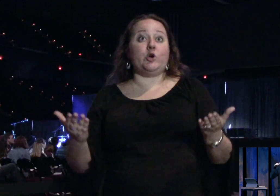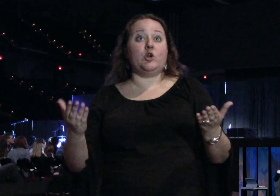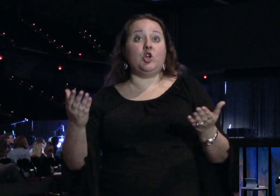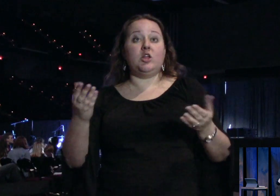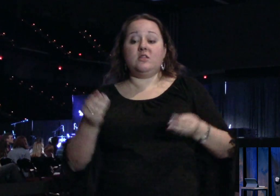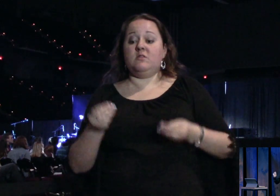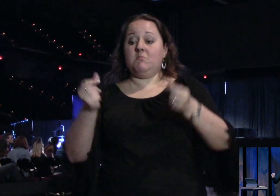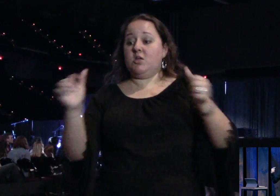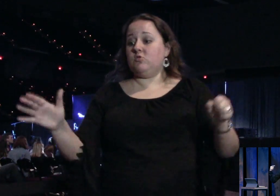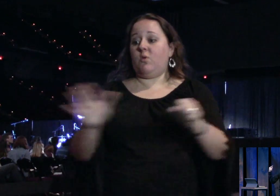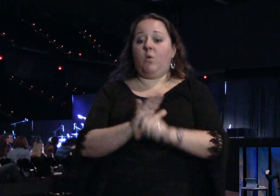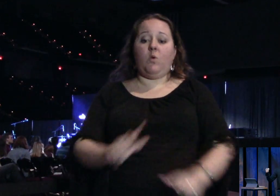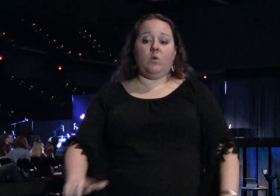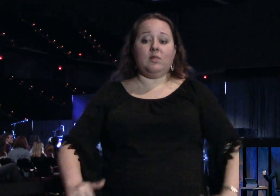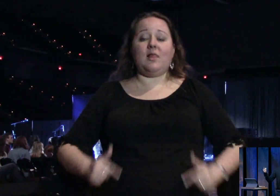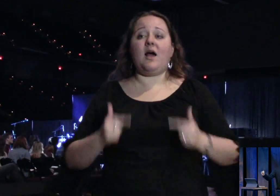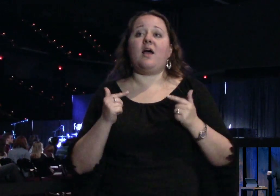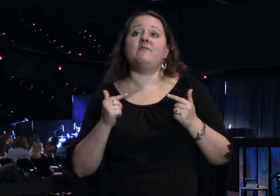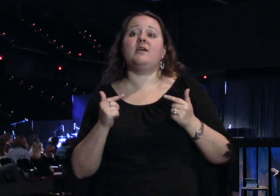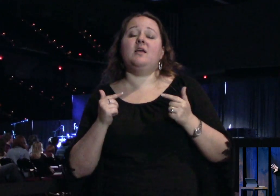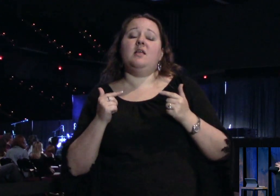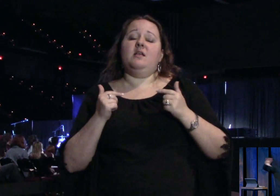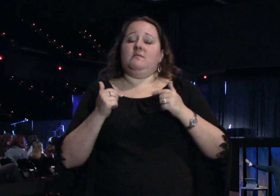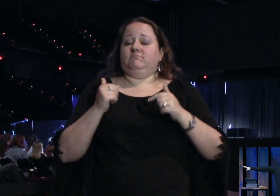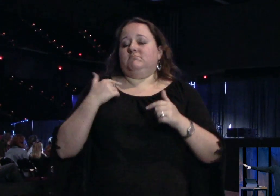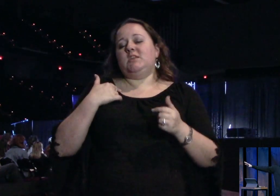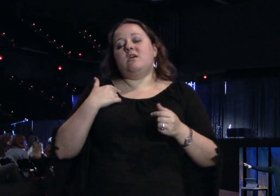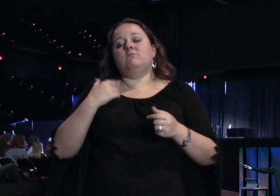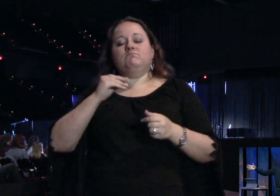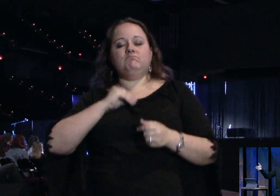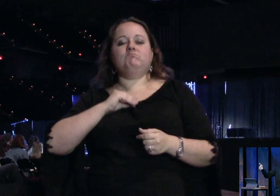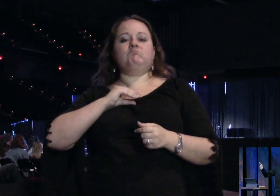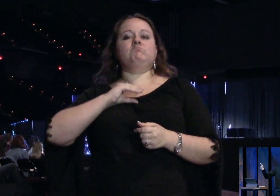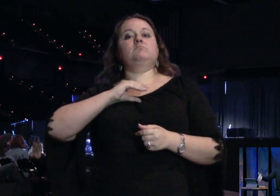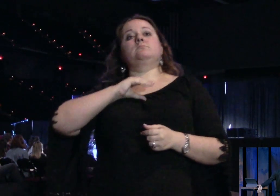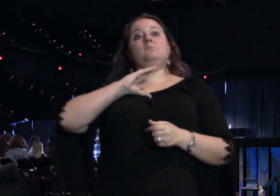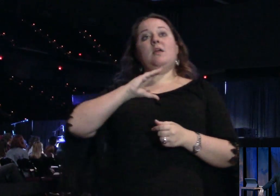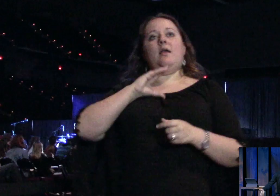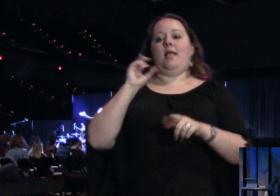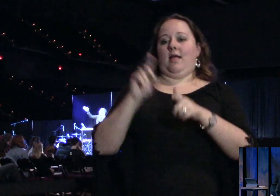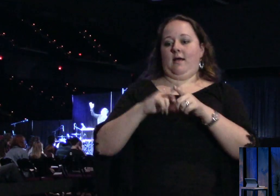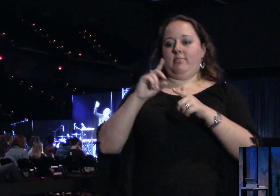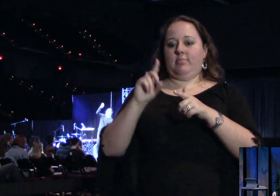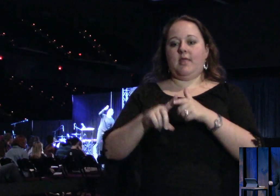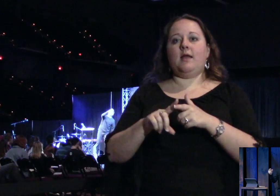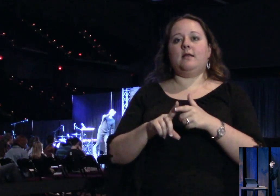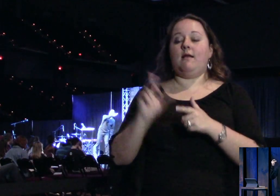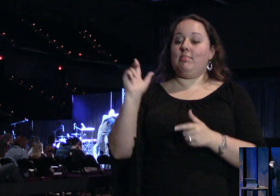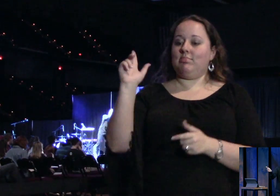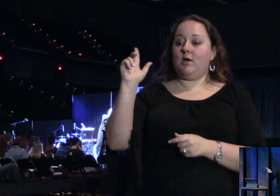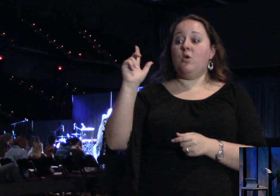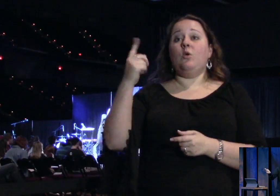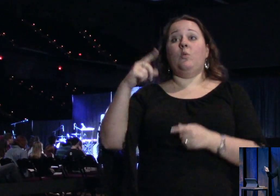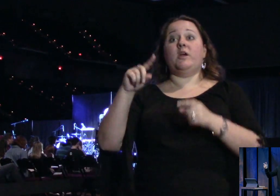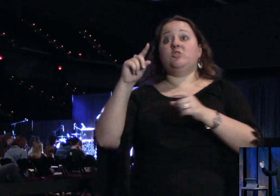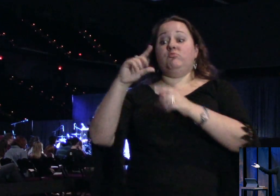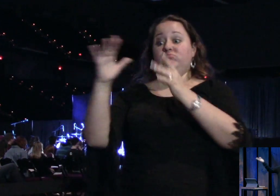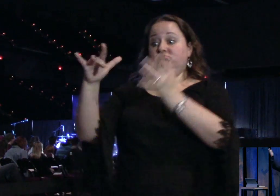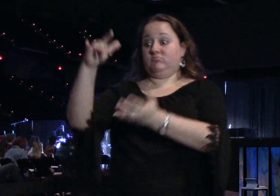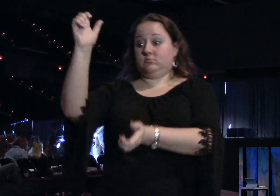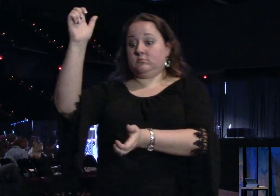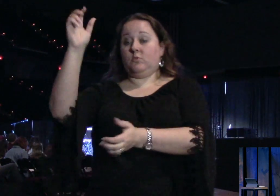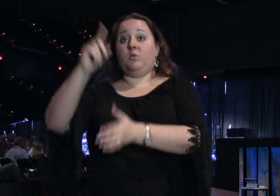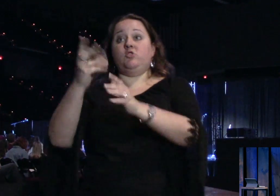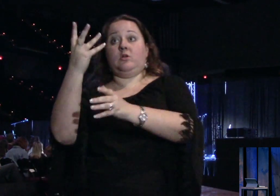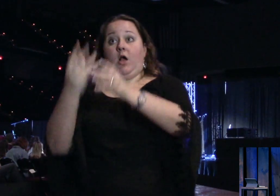sun works. You spend your life building your castle in this world. And then the minute that you're gone, the